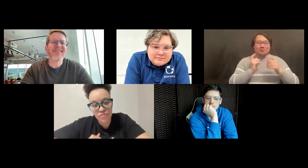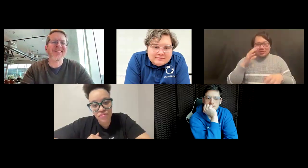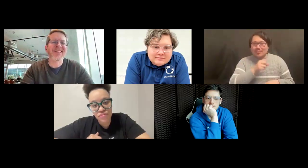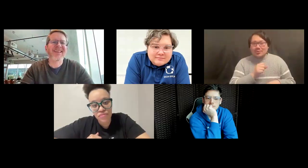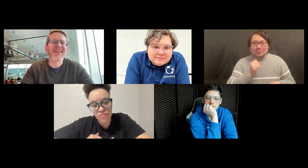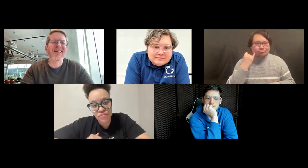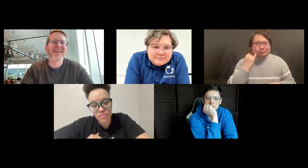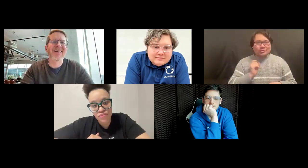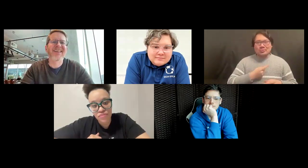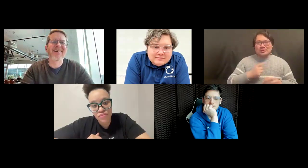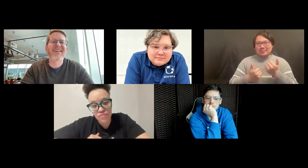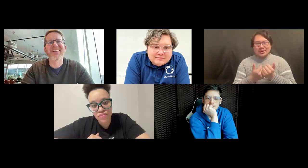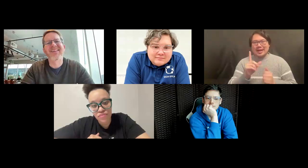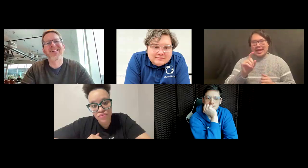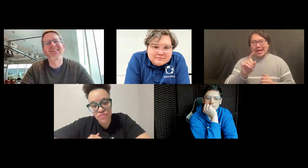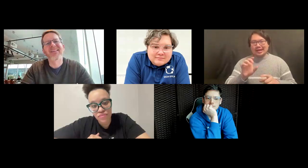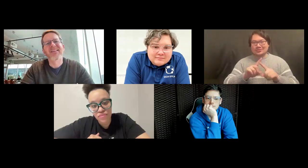team at the moment, and